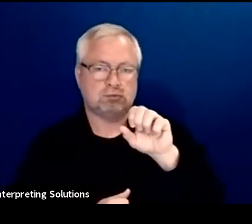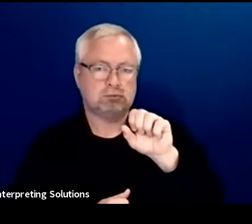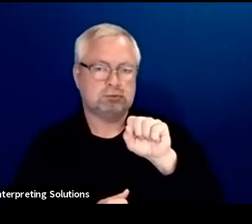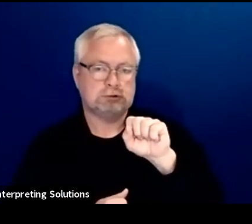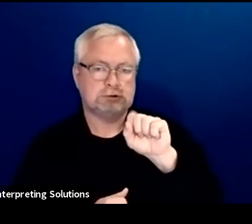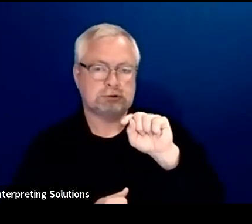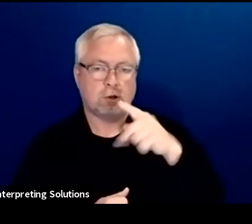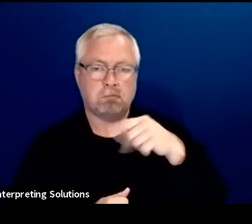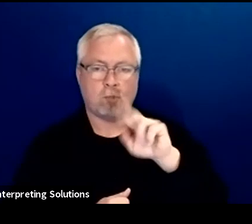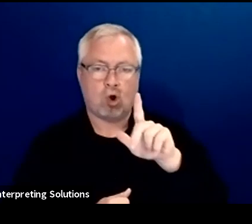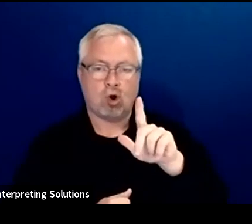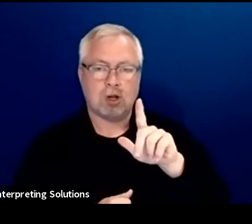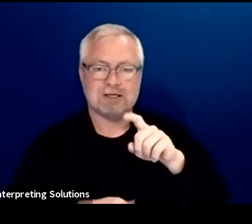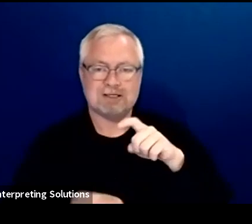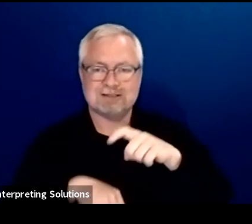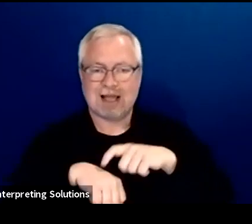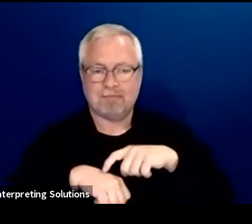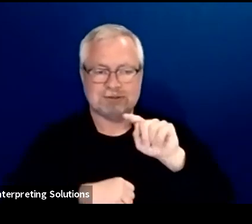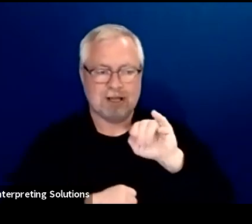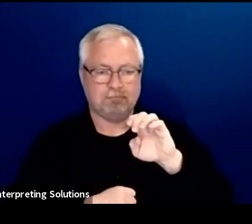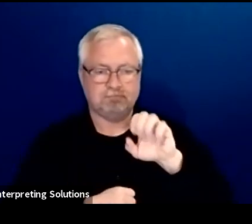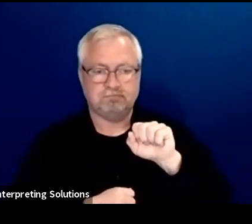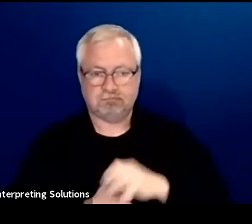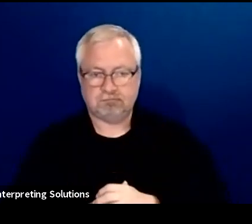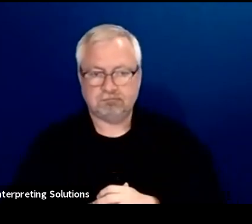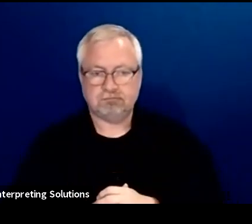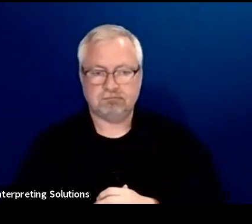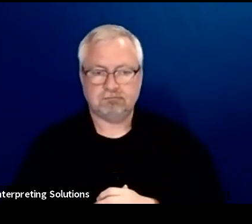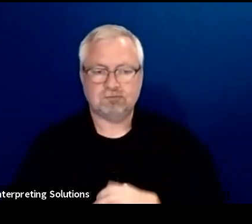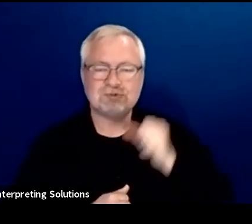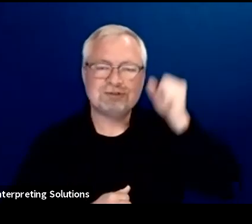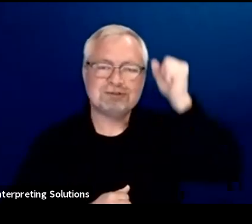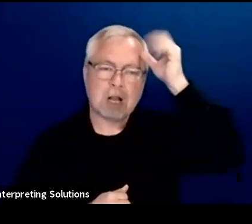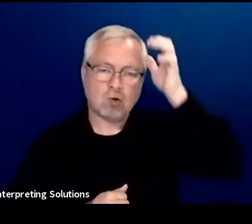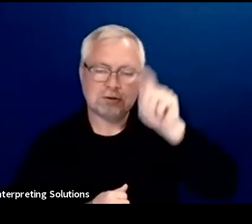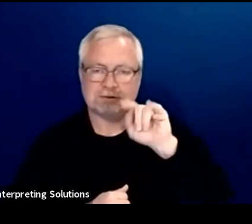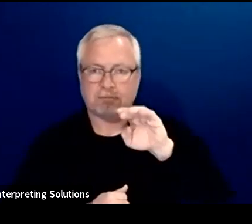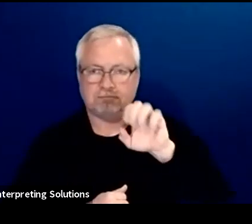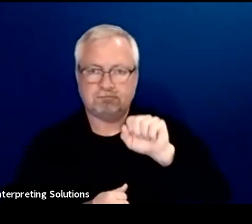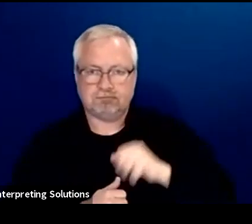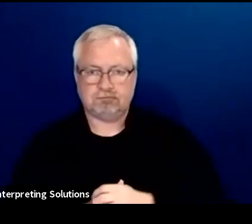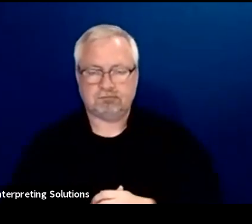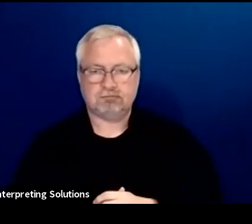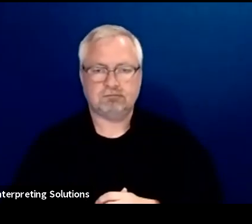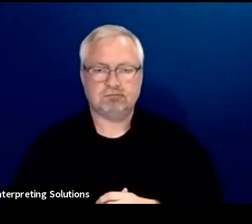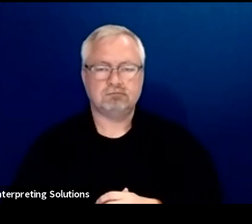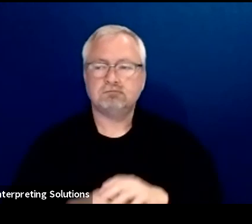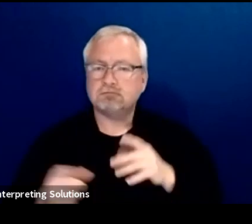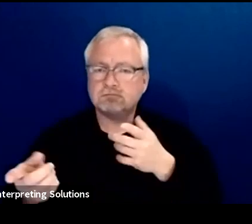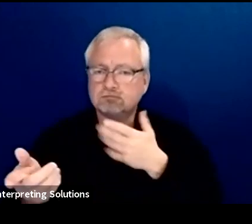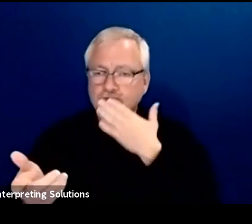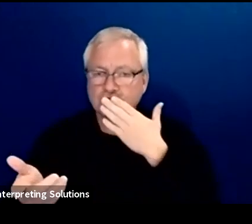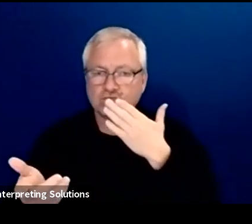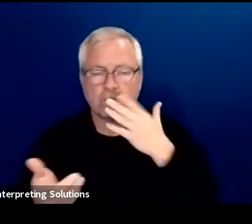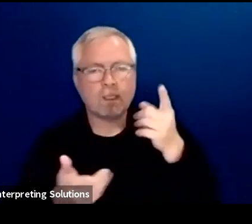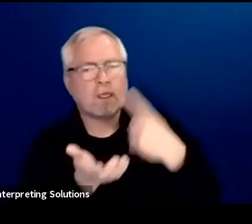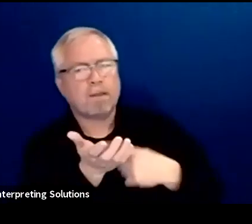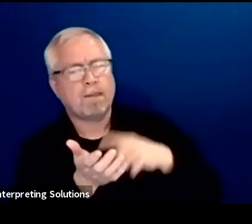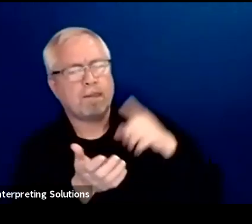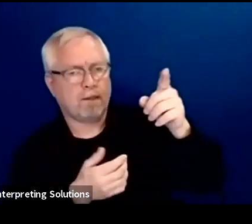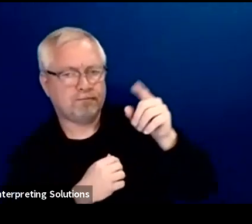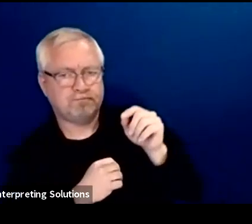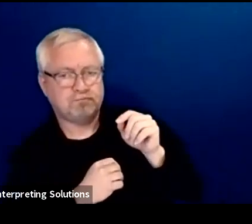Thank you so much. You all have mentioned a little bit about the projection from the Institute for Health Metrics and Evaluation from University of